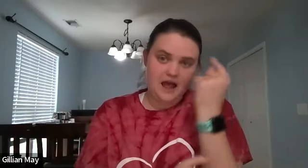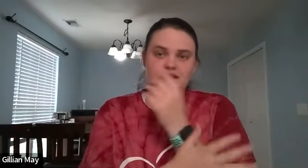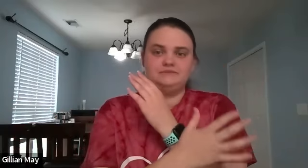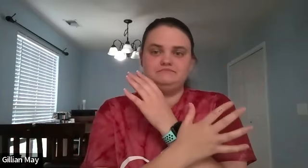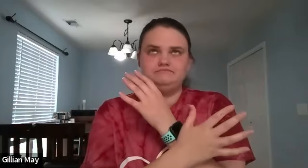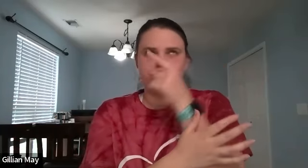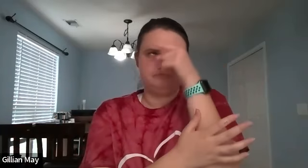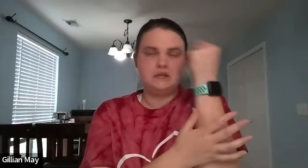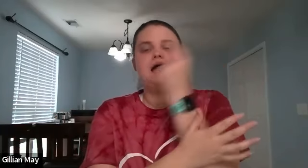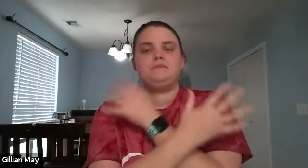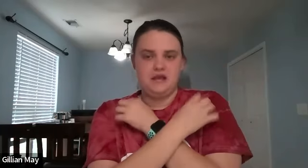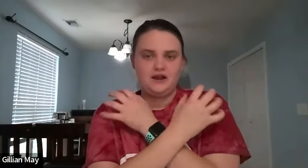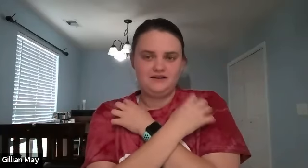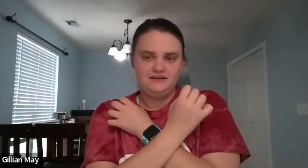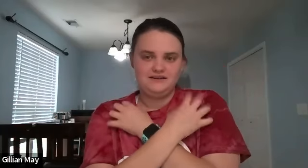black bear.